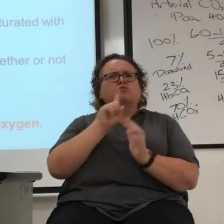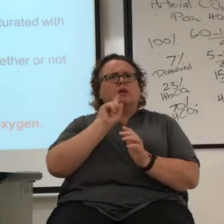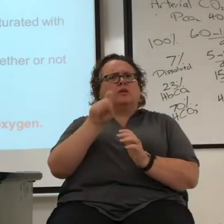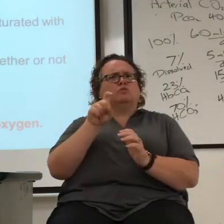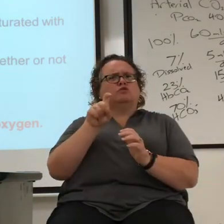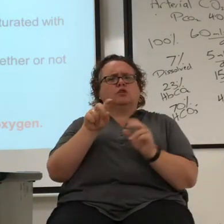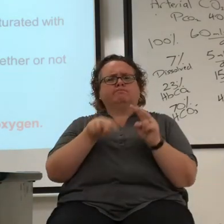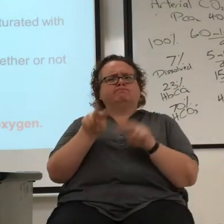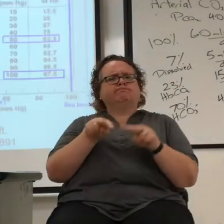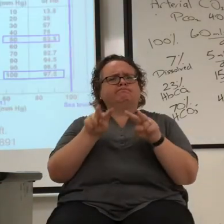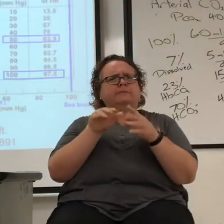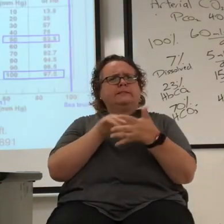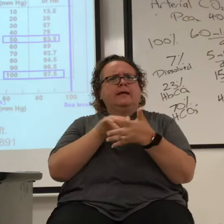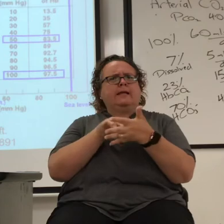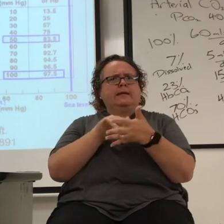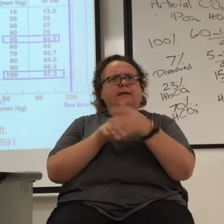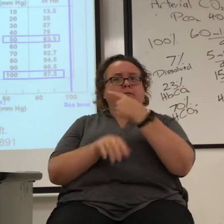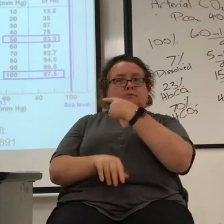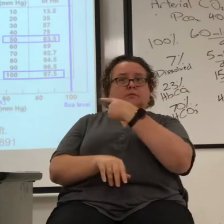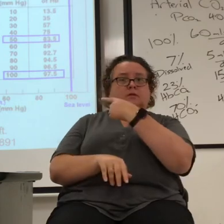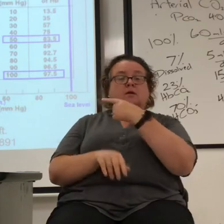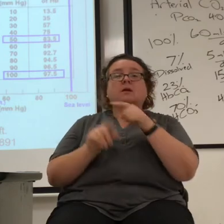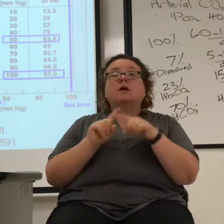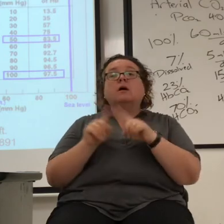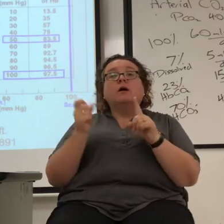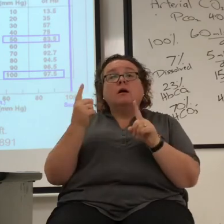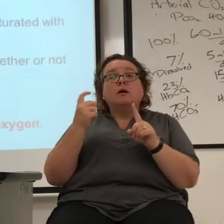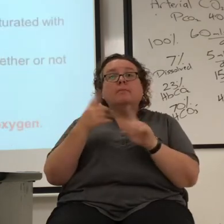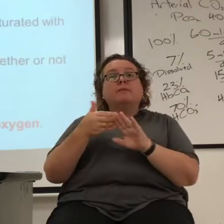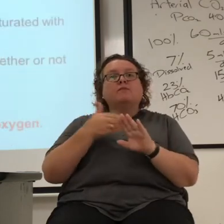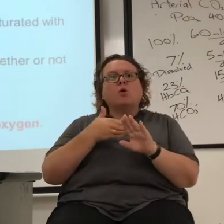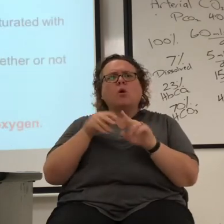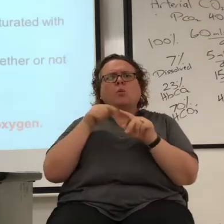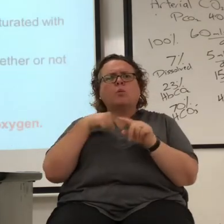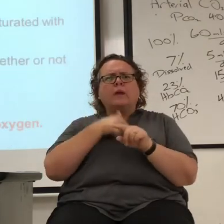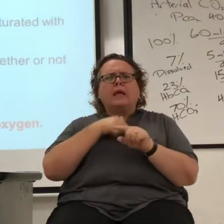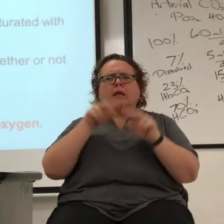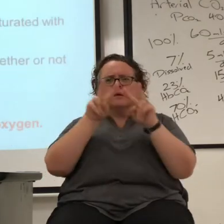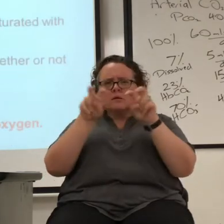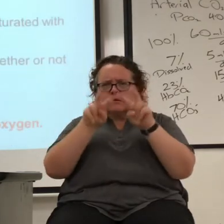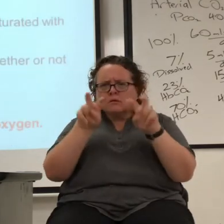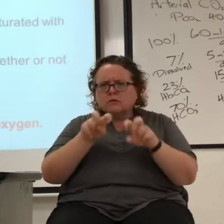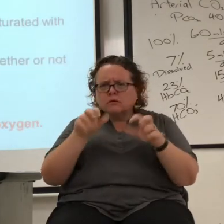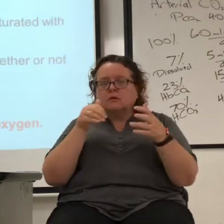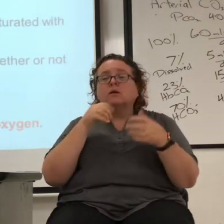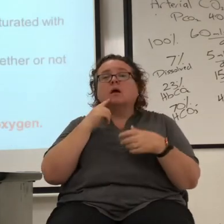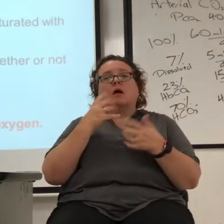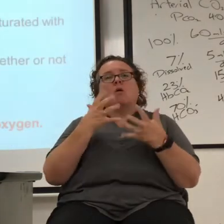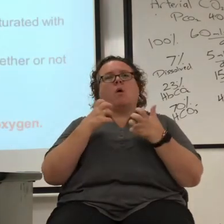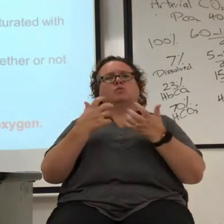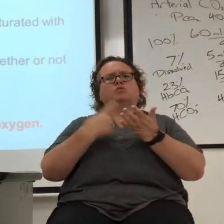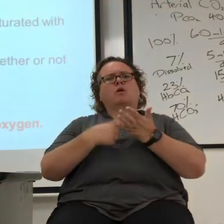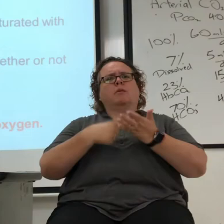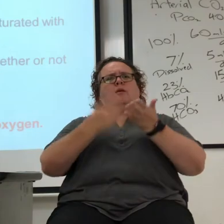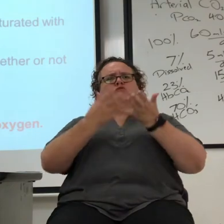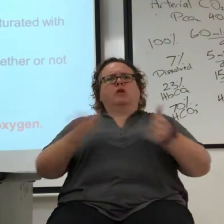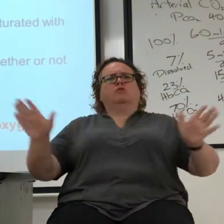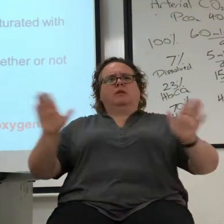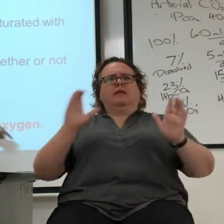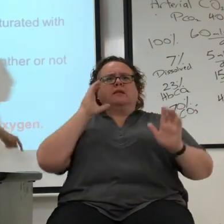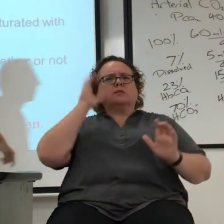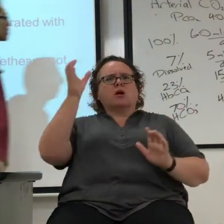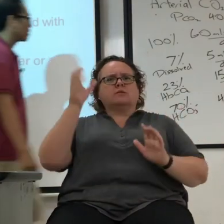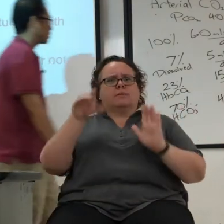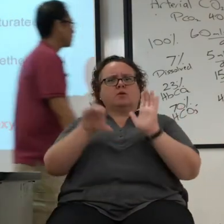some time looking at. But before we look at it closely, let me just talk about it generally, this concept on the bottom.